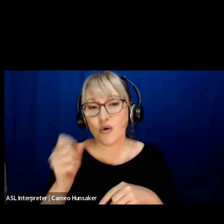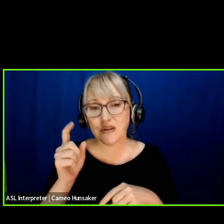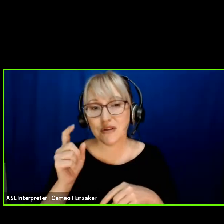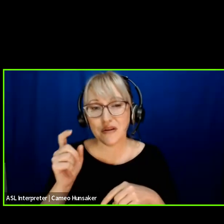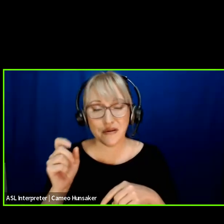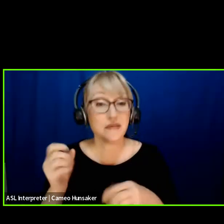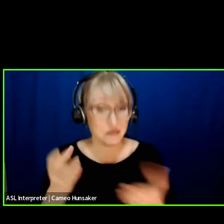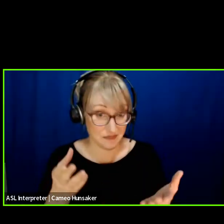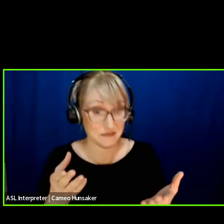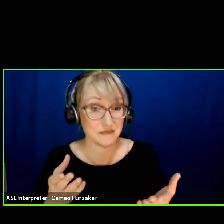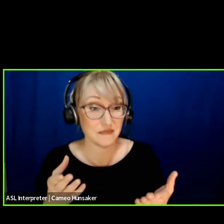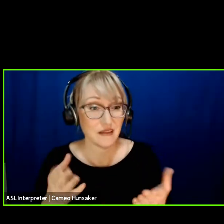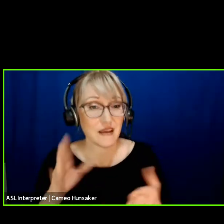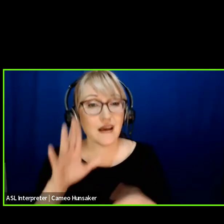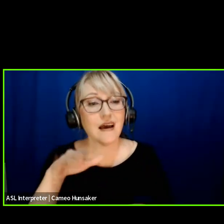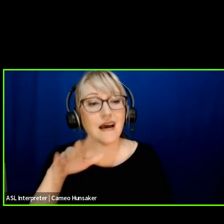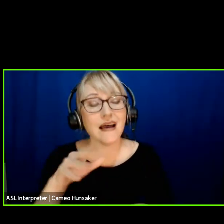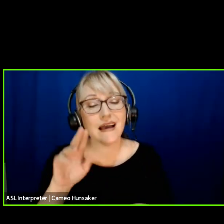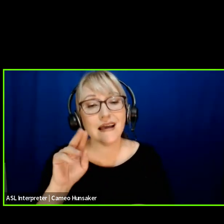Hold.